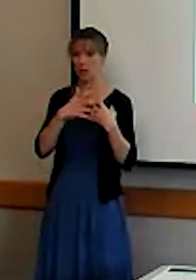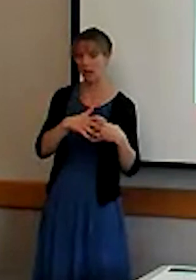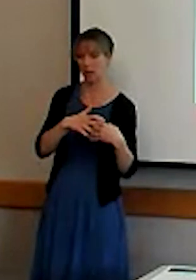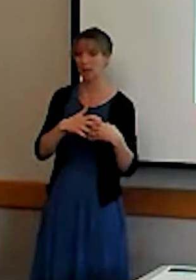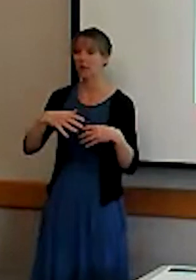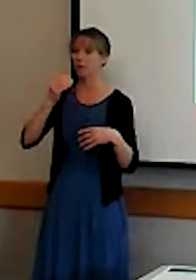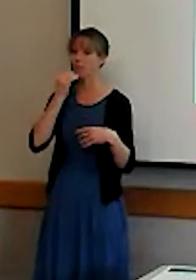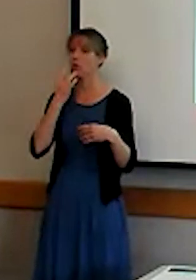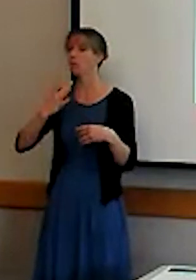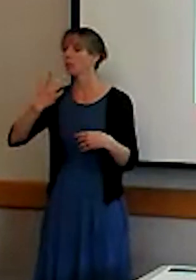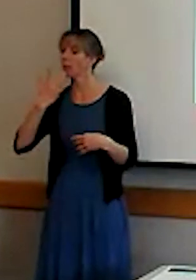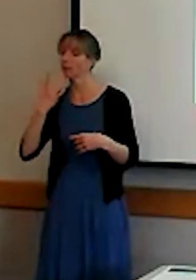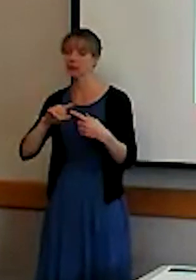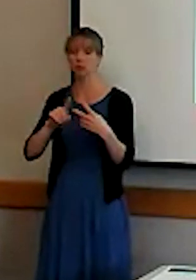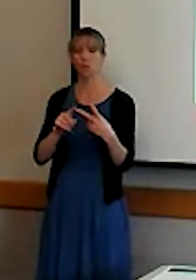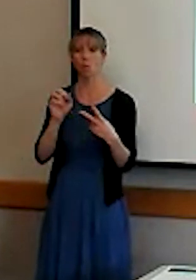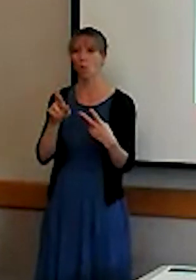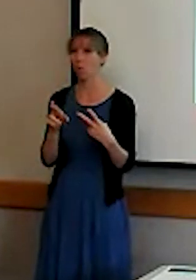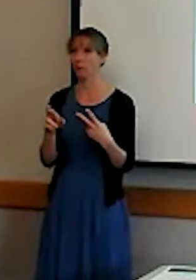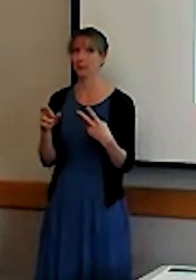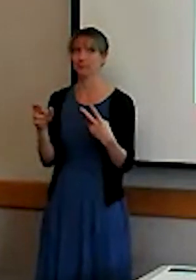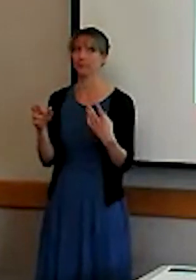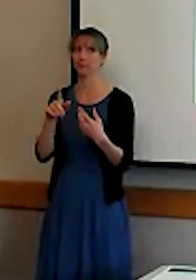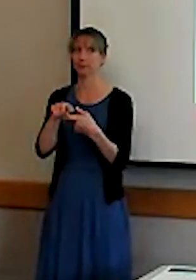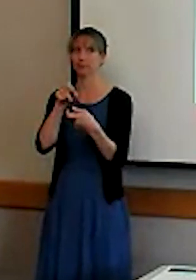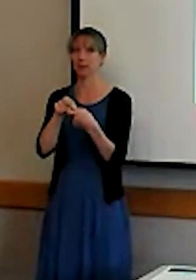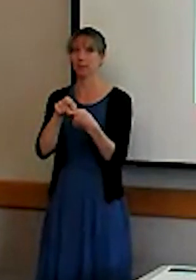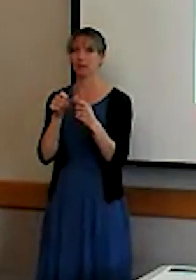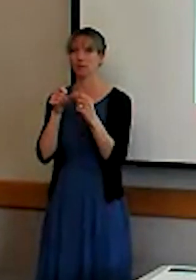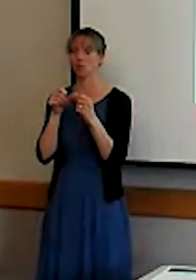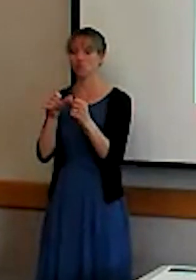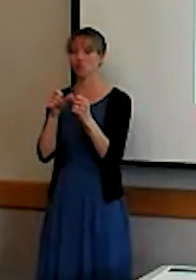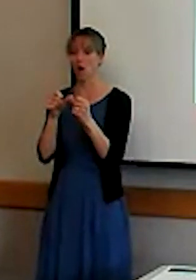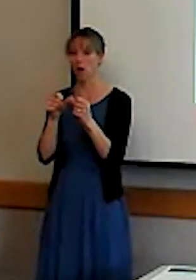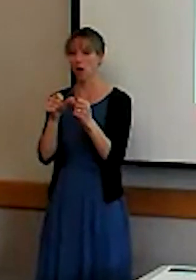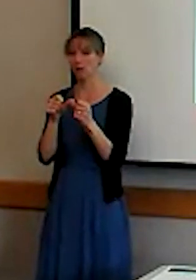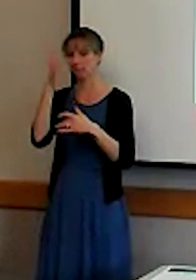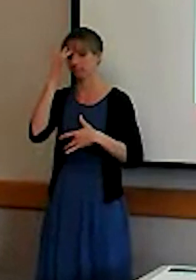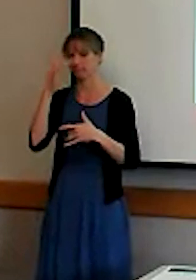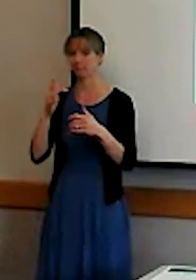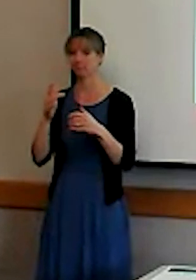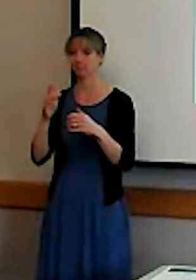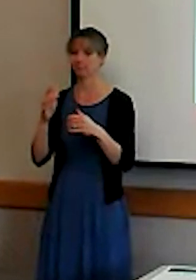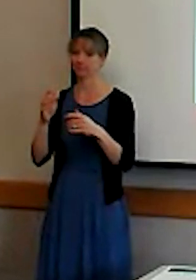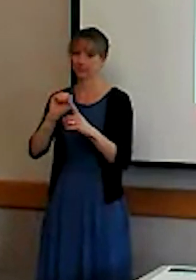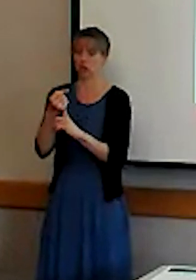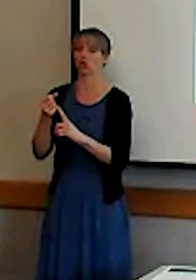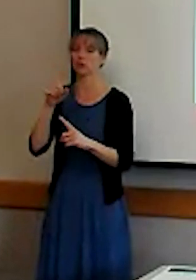of food preferences or even, specific chronic condition needs.